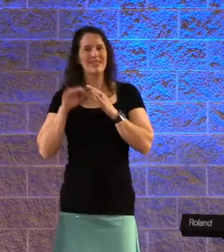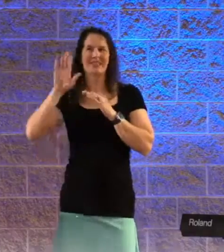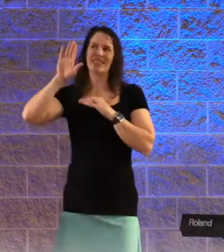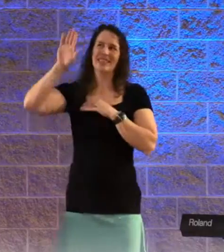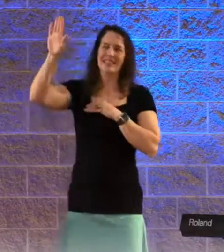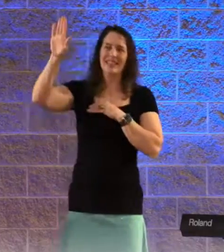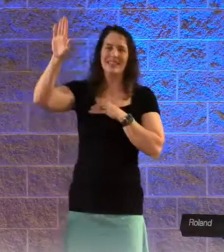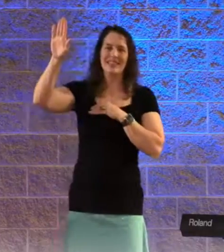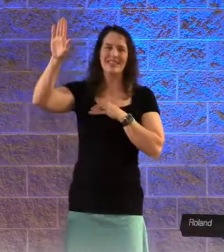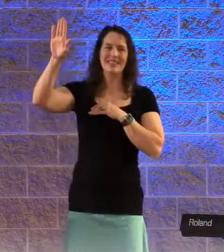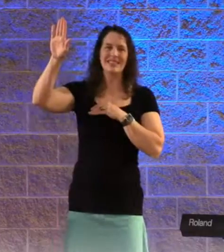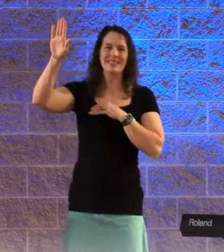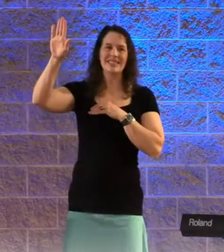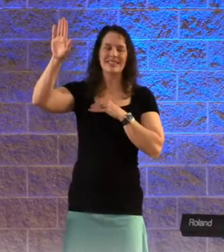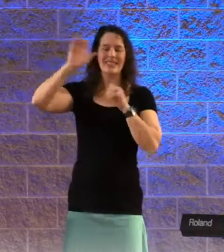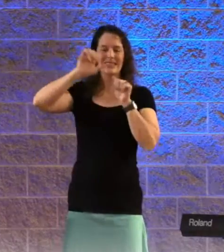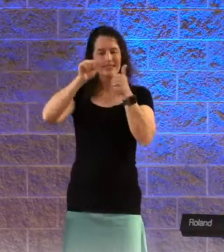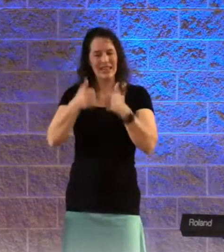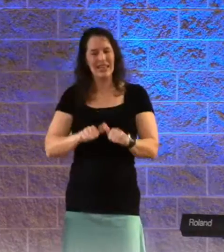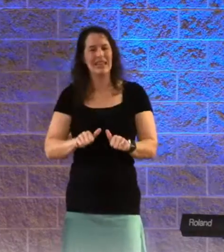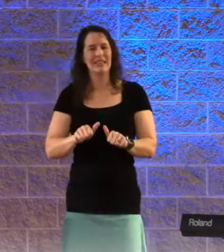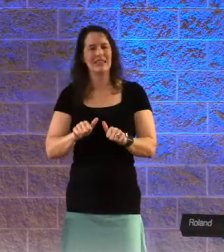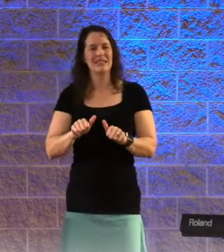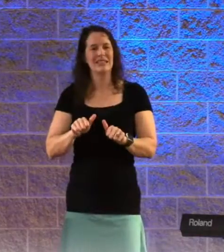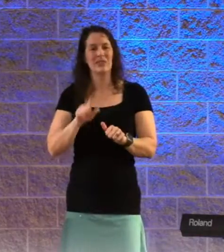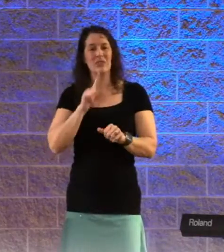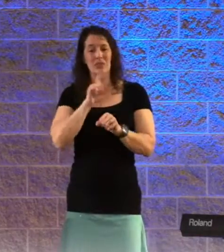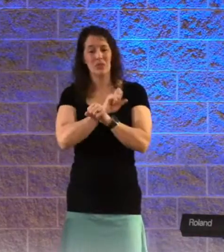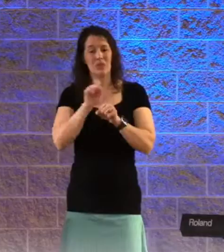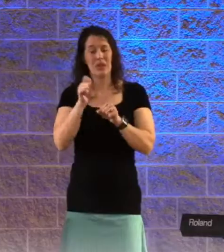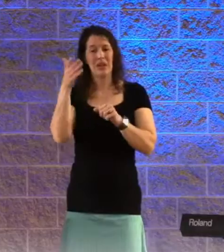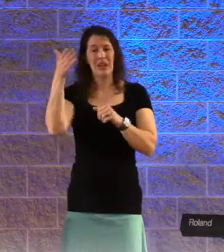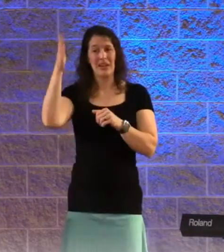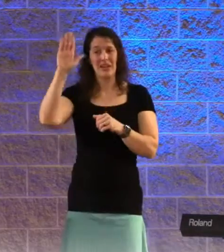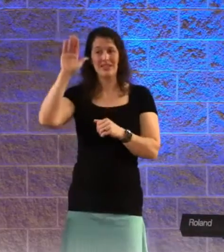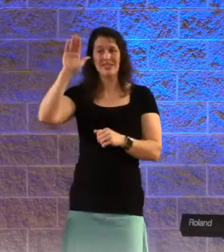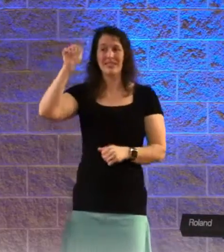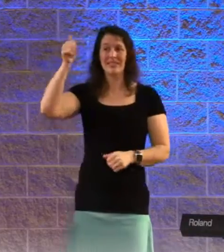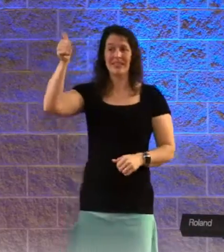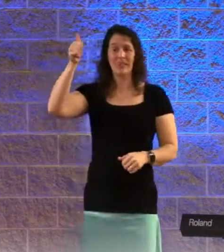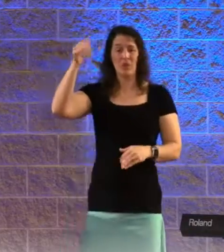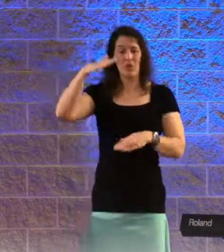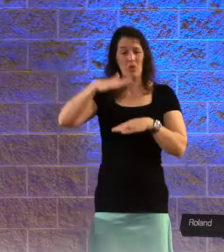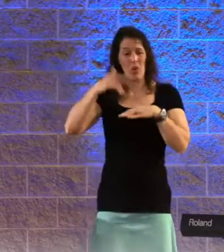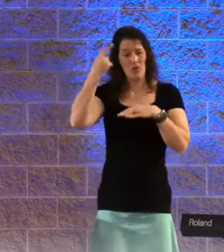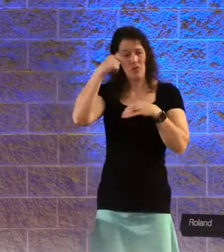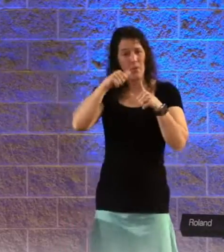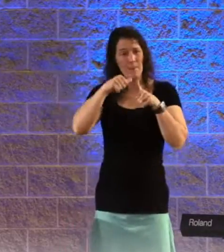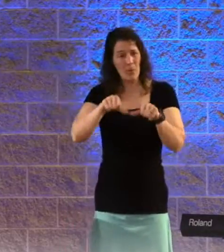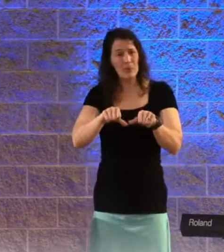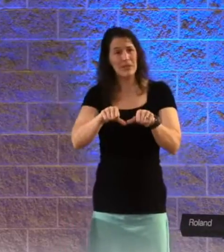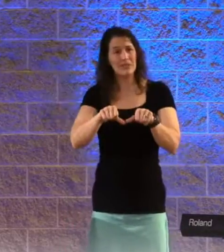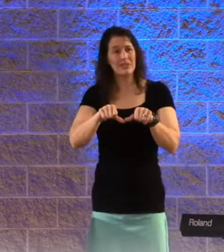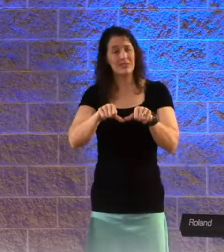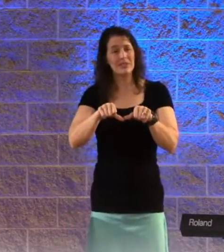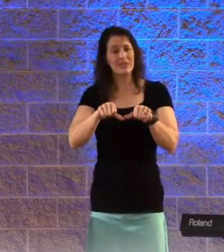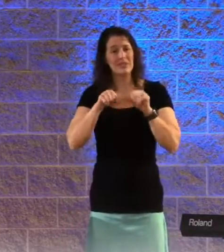It is His design. And indeed, God calls for permanence. God calls for